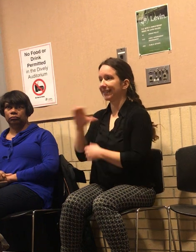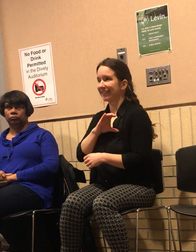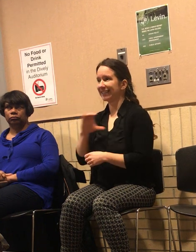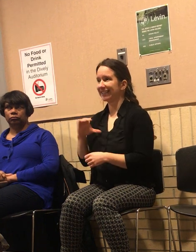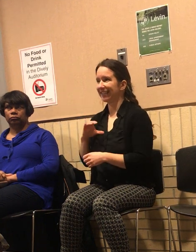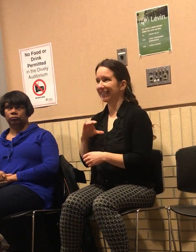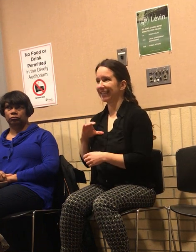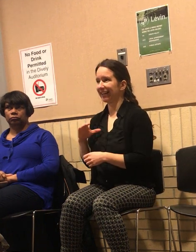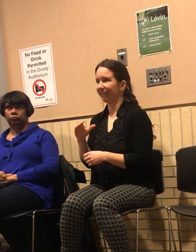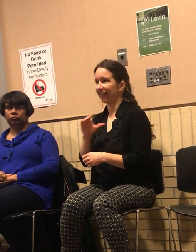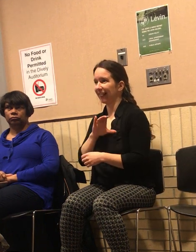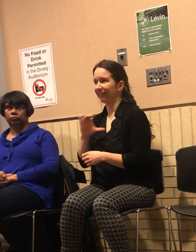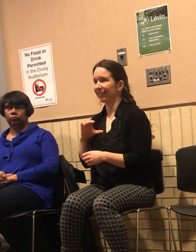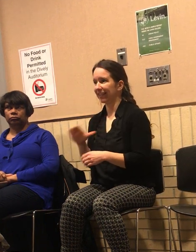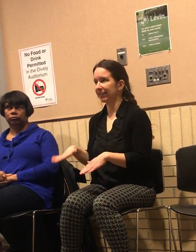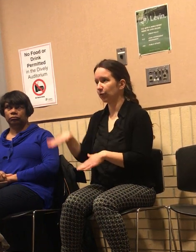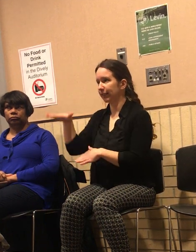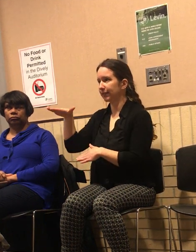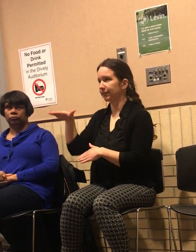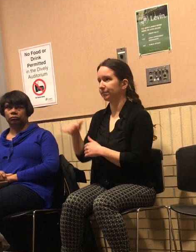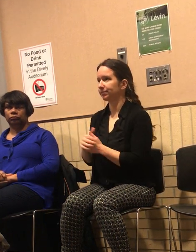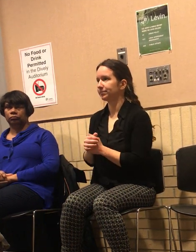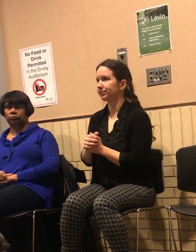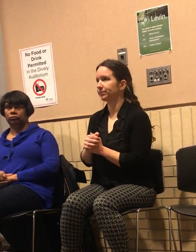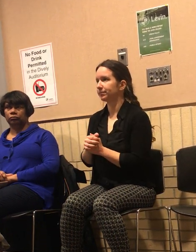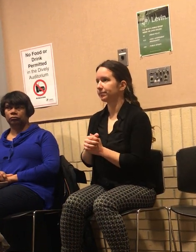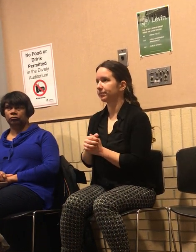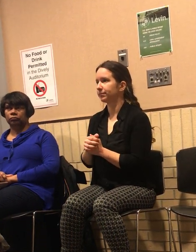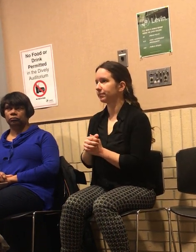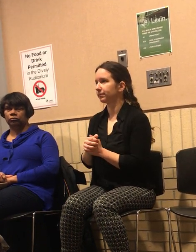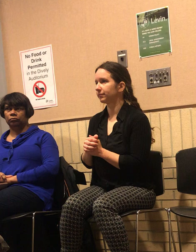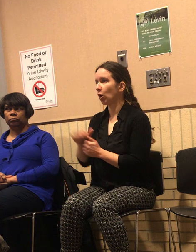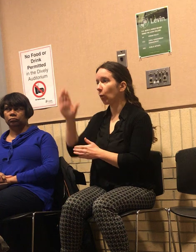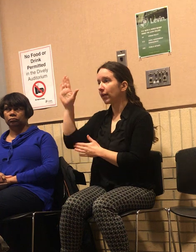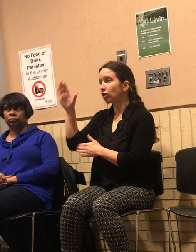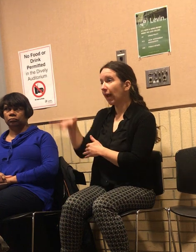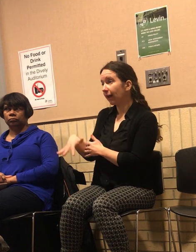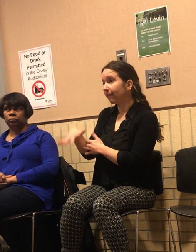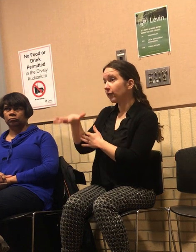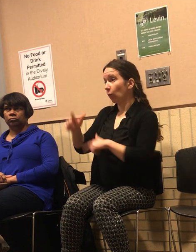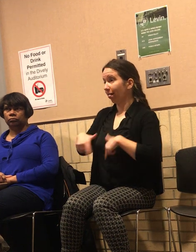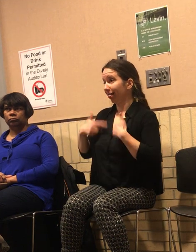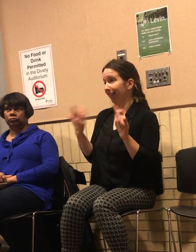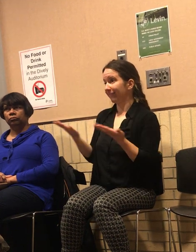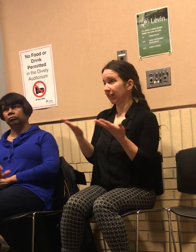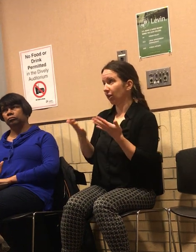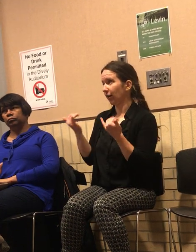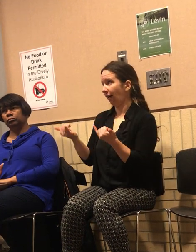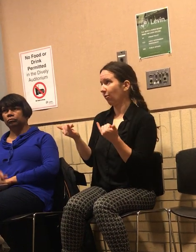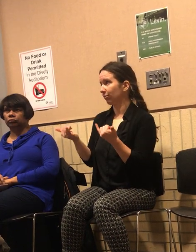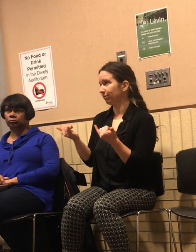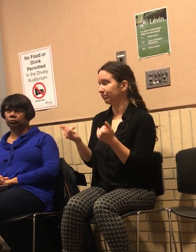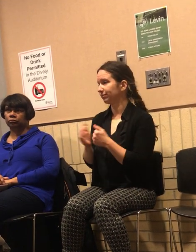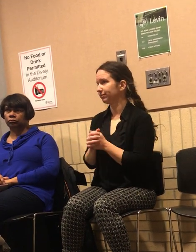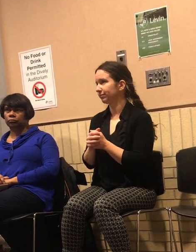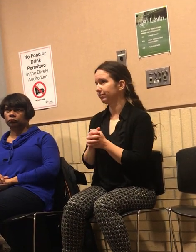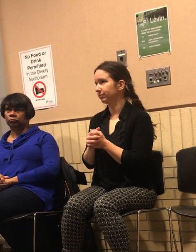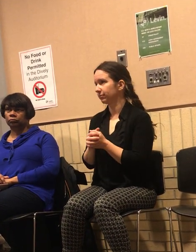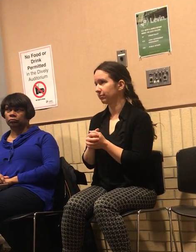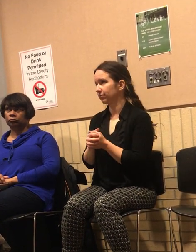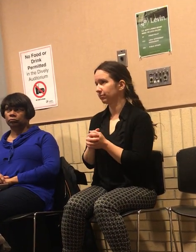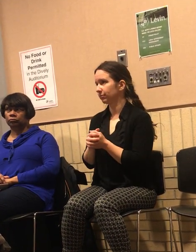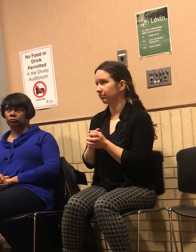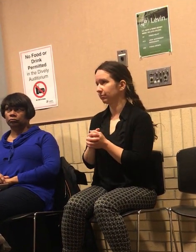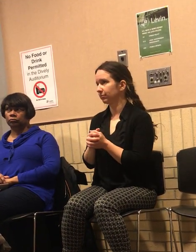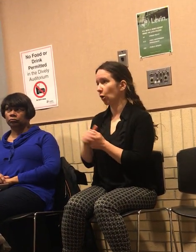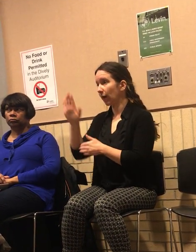Cleveland. Nice, okay. Raise your hand if you currently live in Cuyahoga County. Raise your hand if you currently live